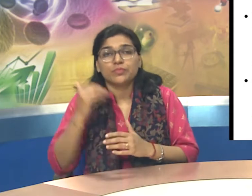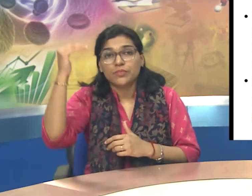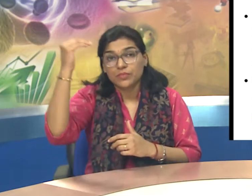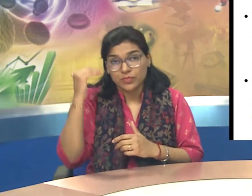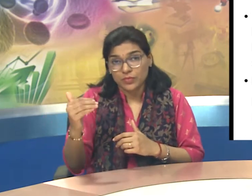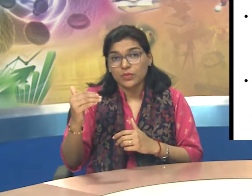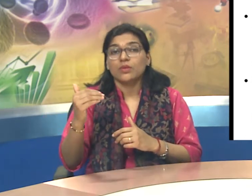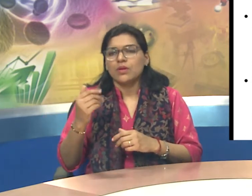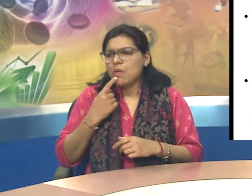establishing